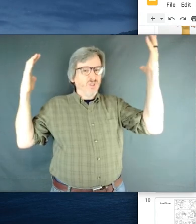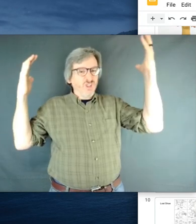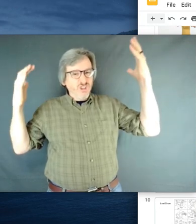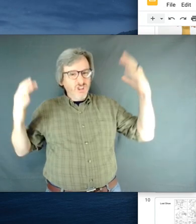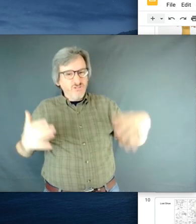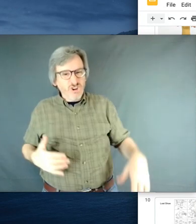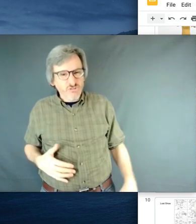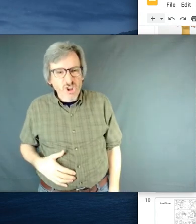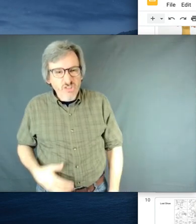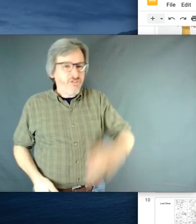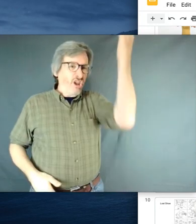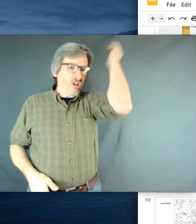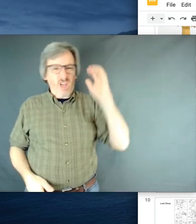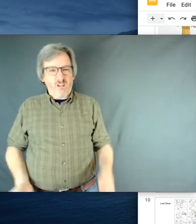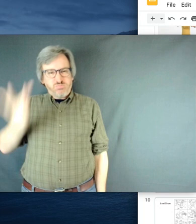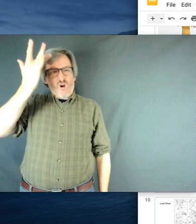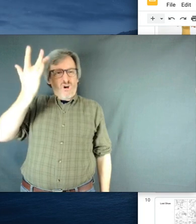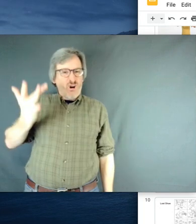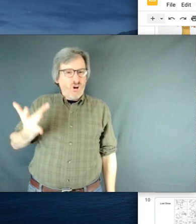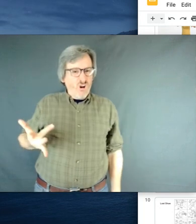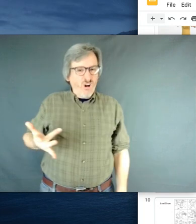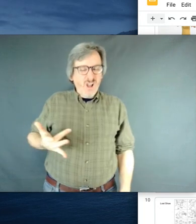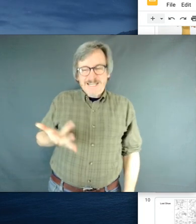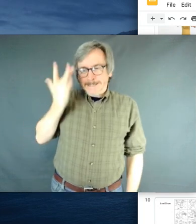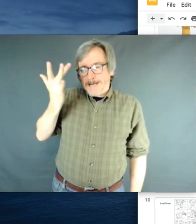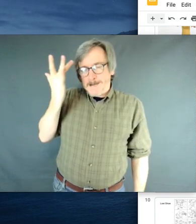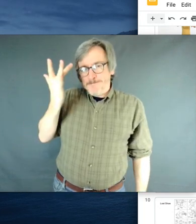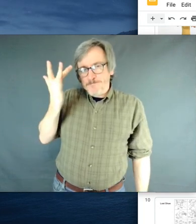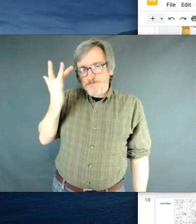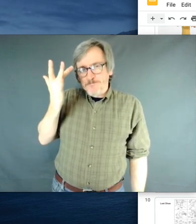Can't believe I didn't think of that.